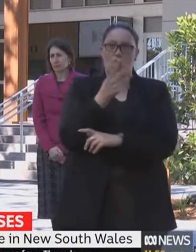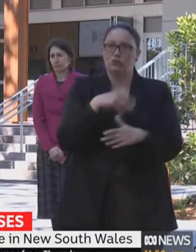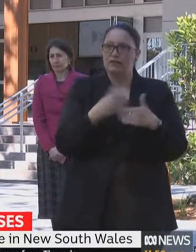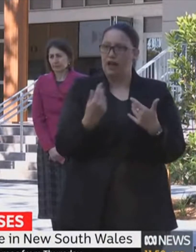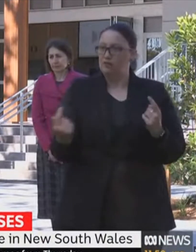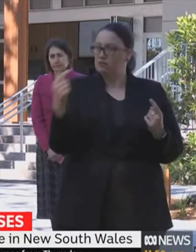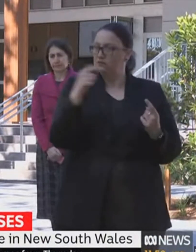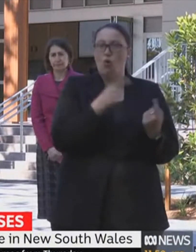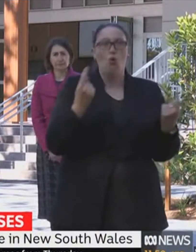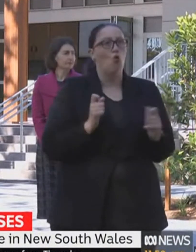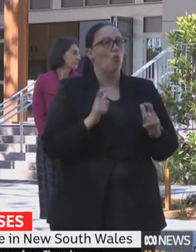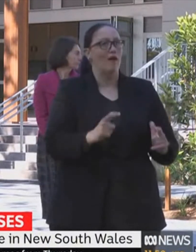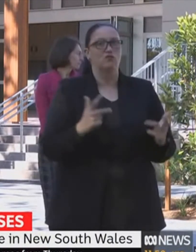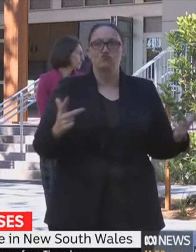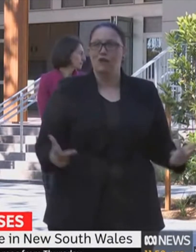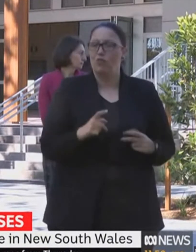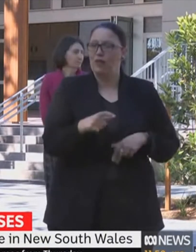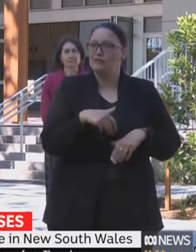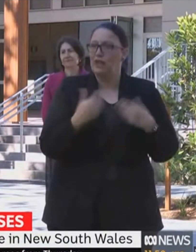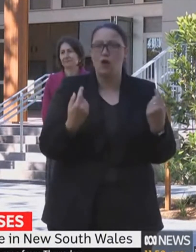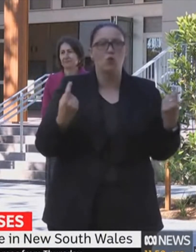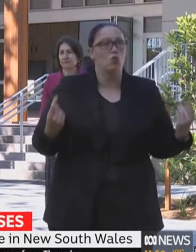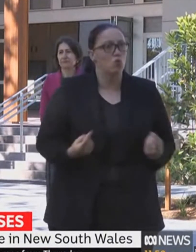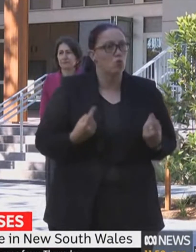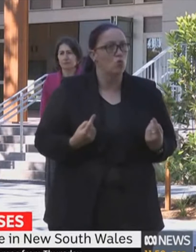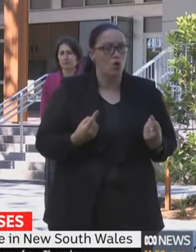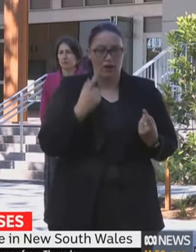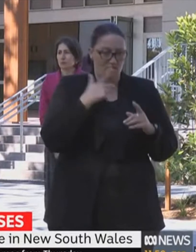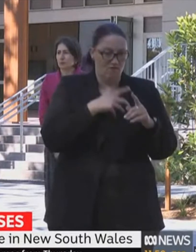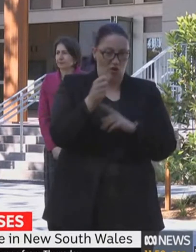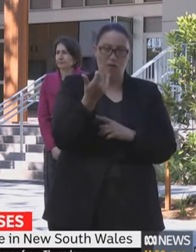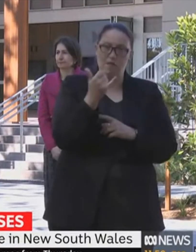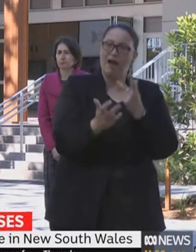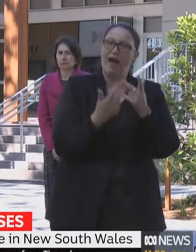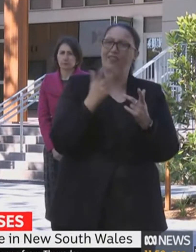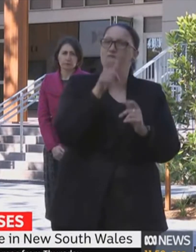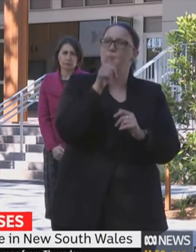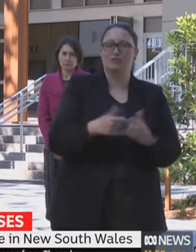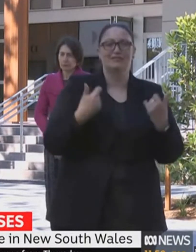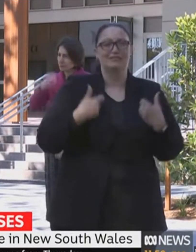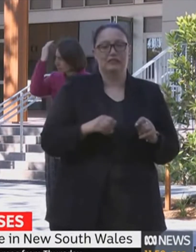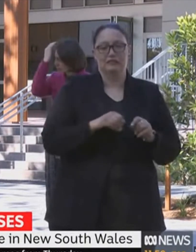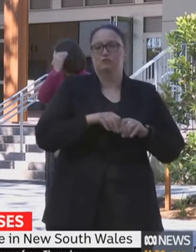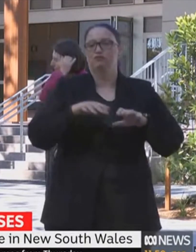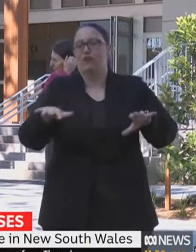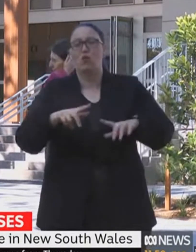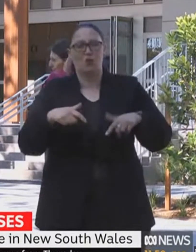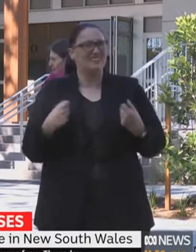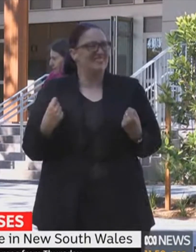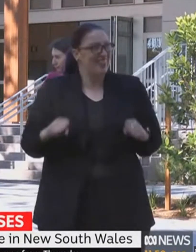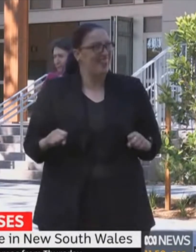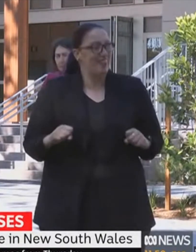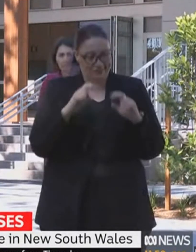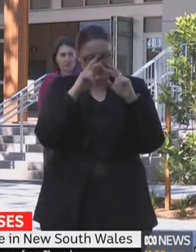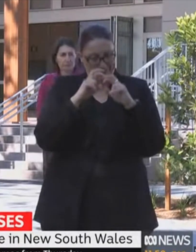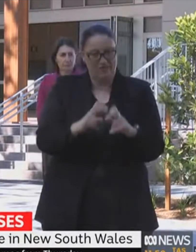the restaurant at that time and whether we can find and detect another source for the infection. So our investigations are undergoing, but